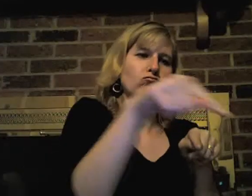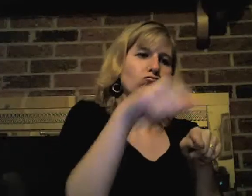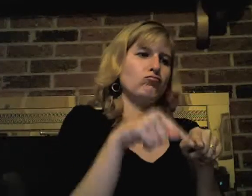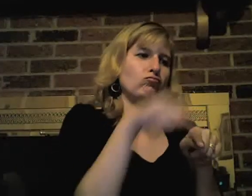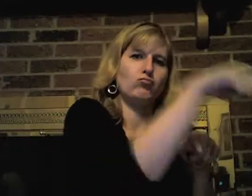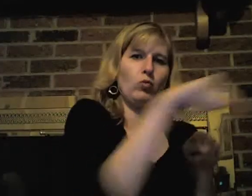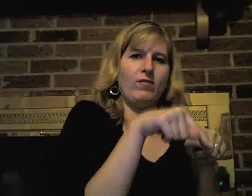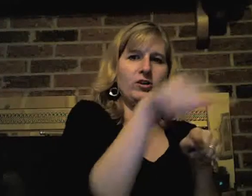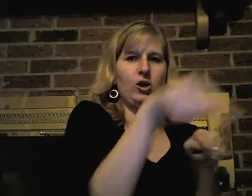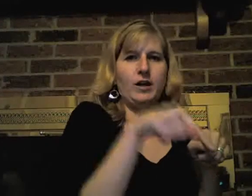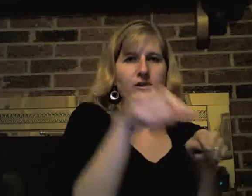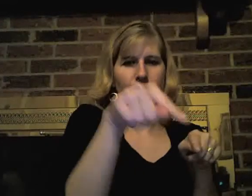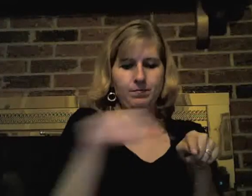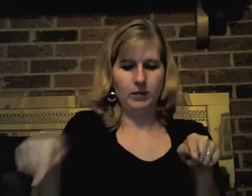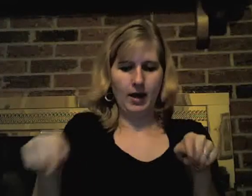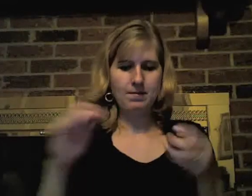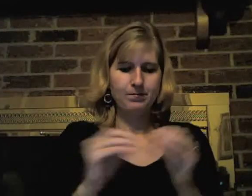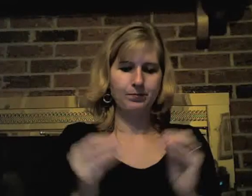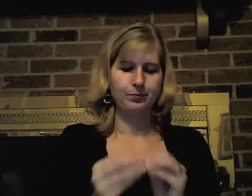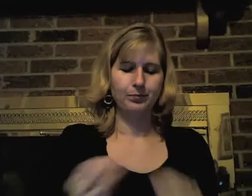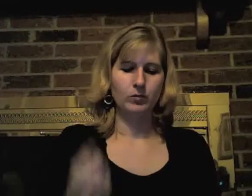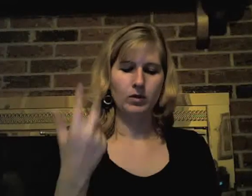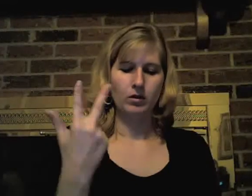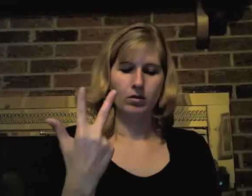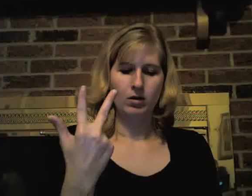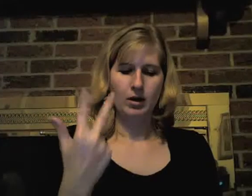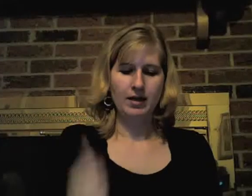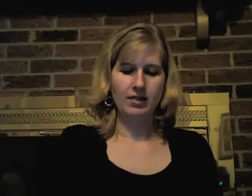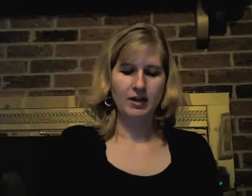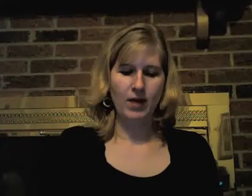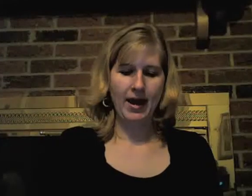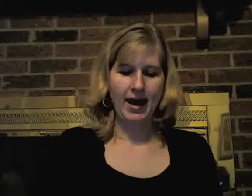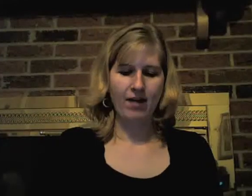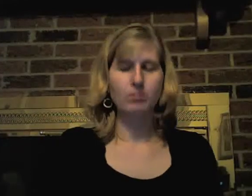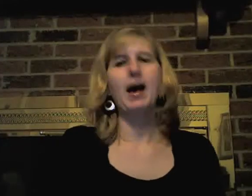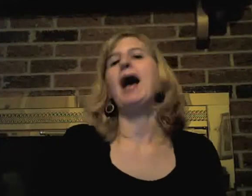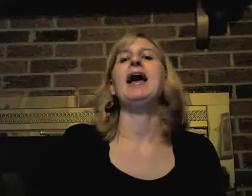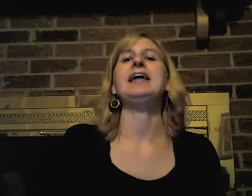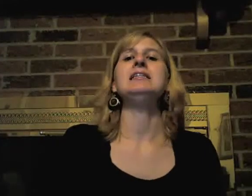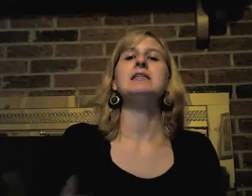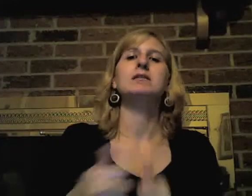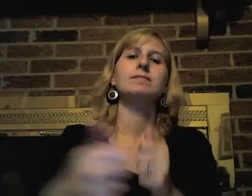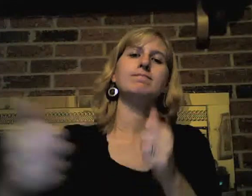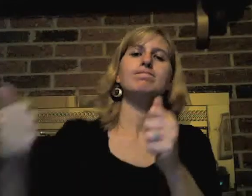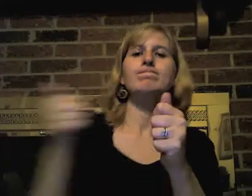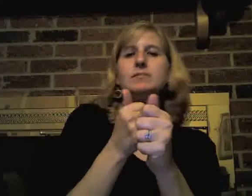wherever it's across from, okay? Then you have behind.